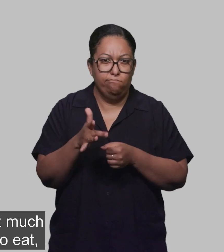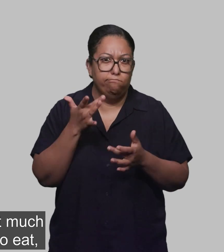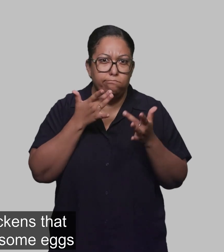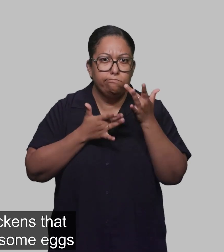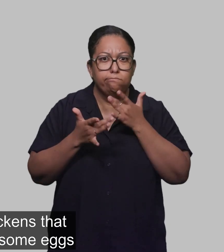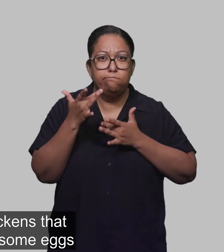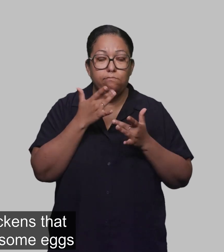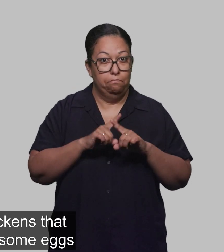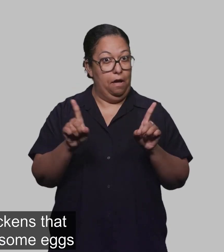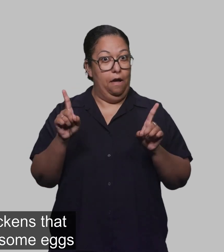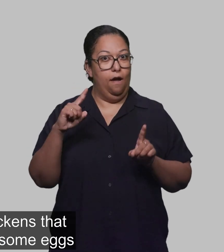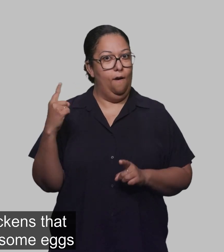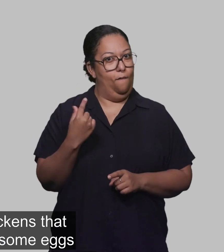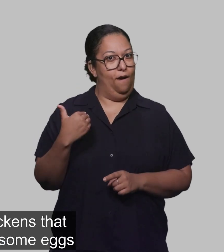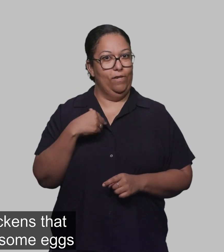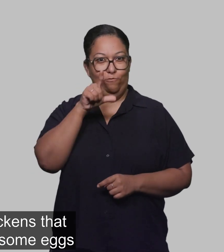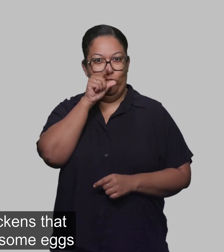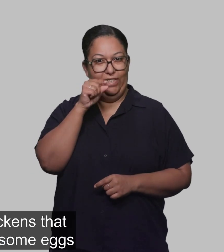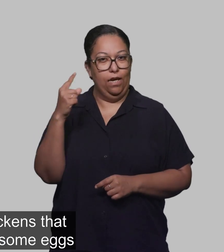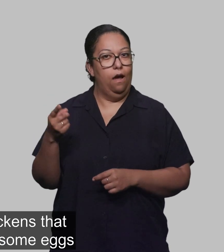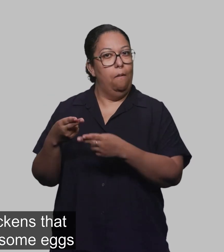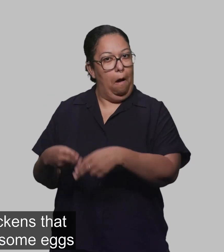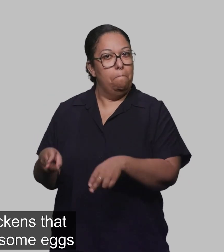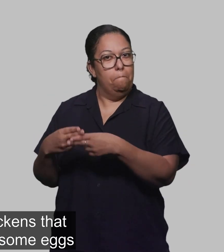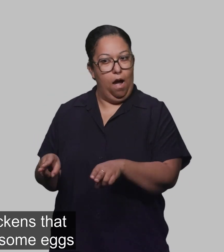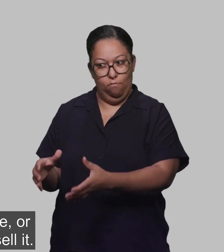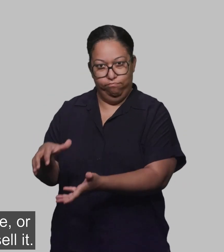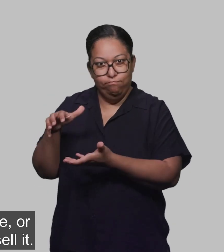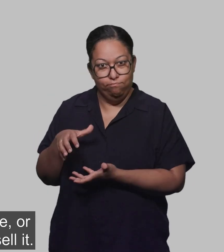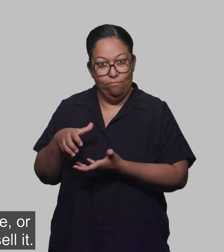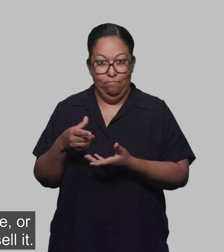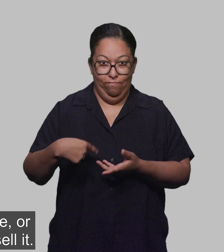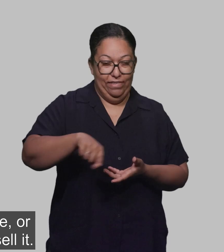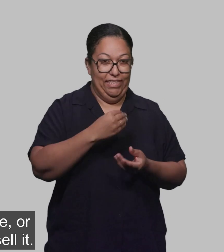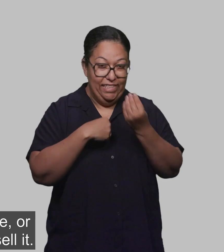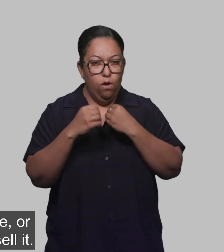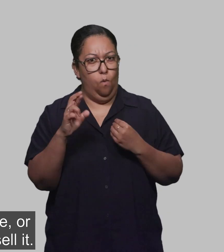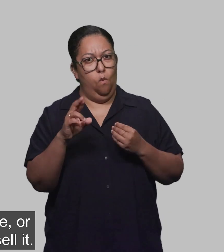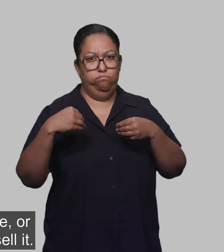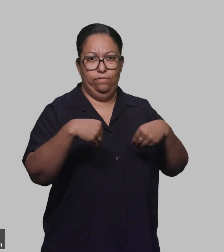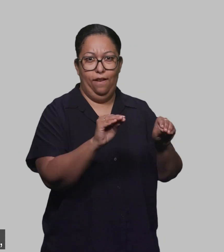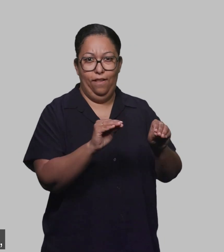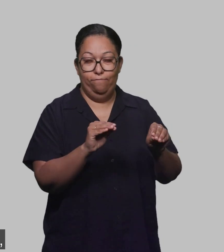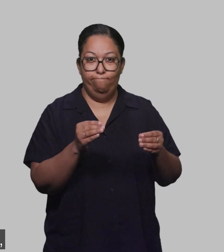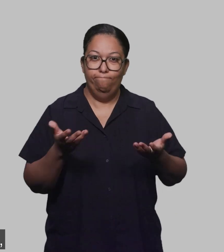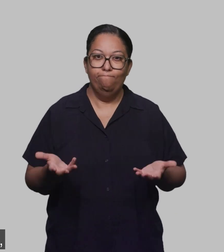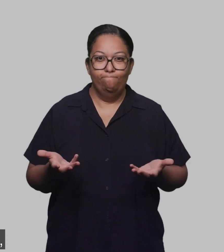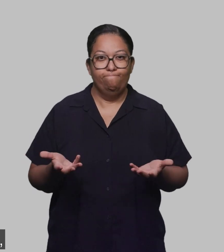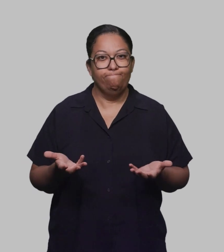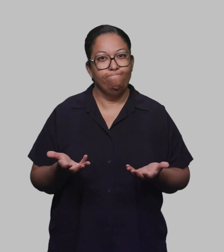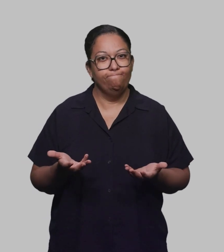eat, but we had chickens that always gave us some eggs that we ate or we could sell it. It was